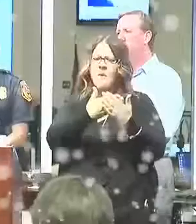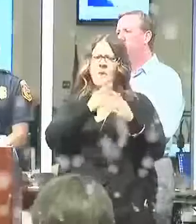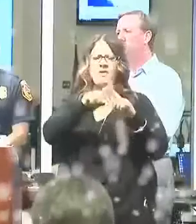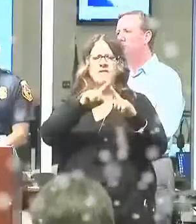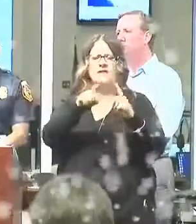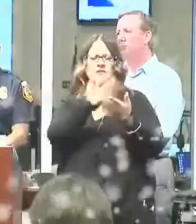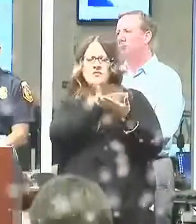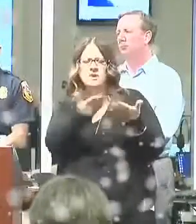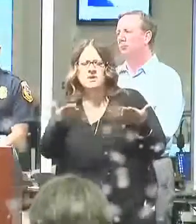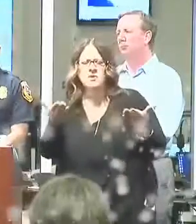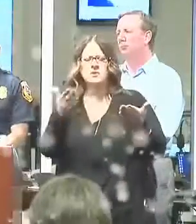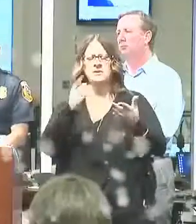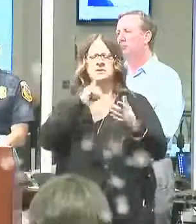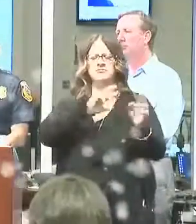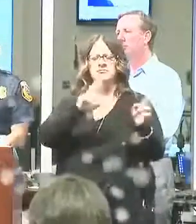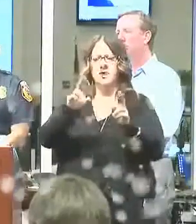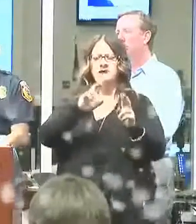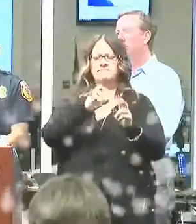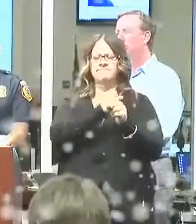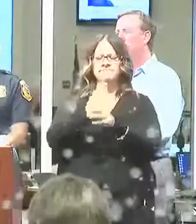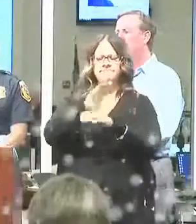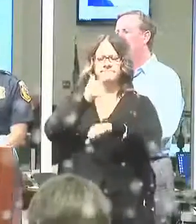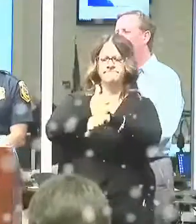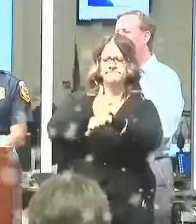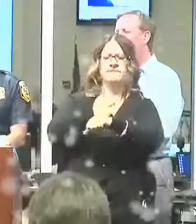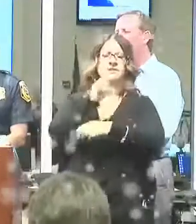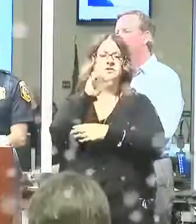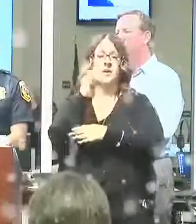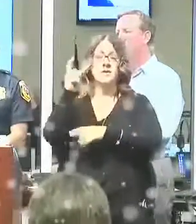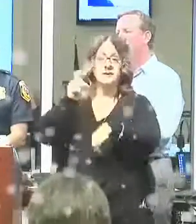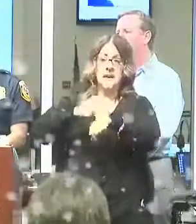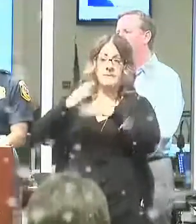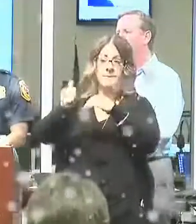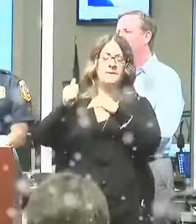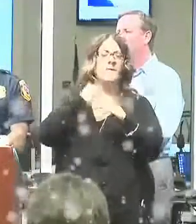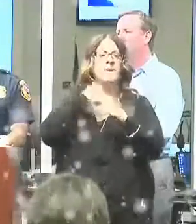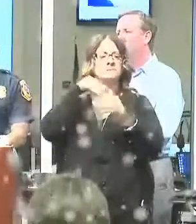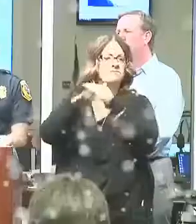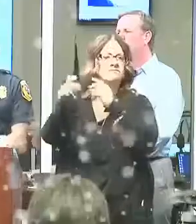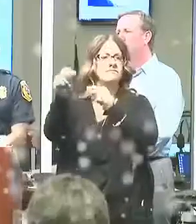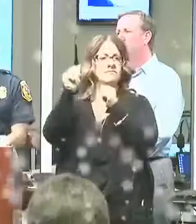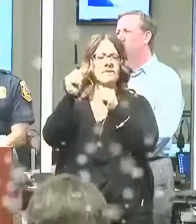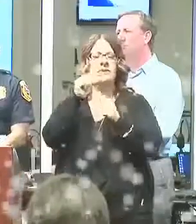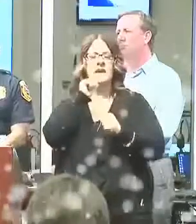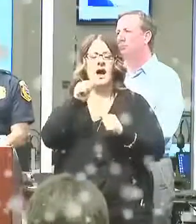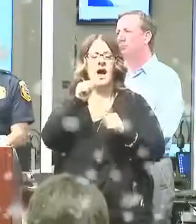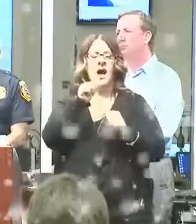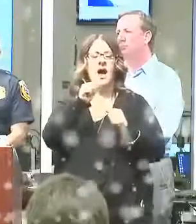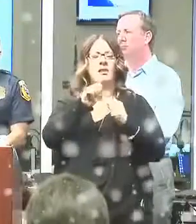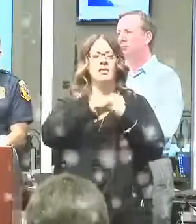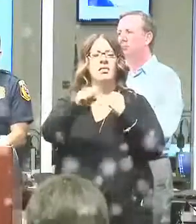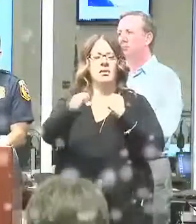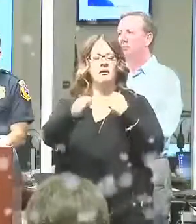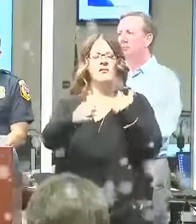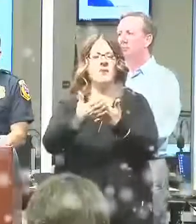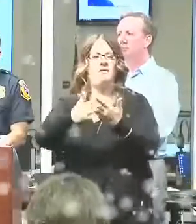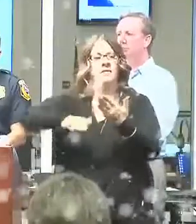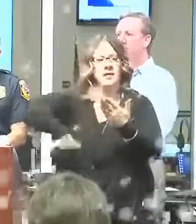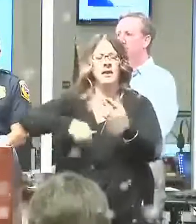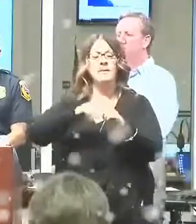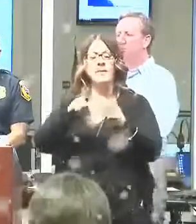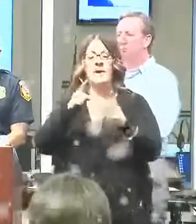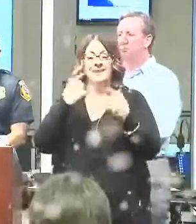front of the evolving crisis so that we weren't late to being able to respond. Right now, those resources are